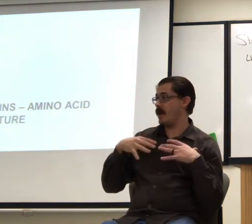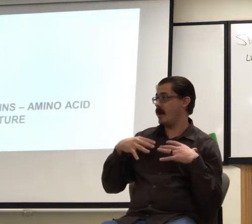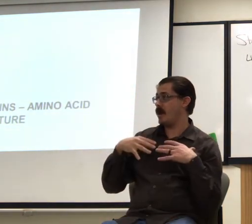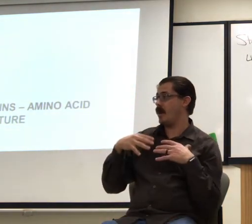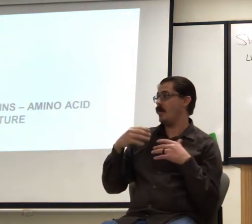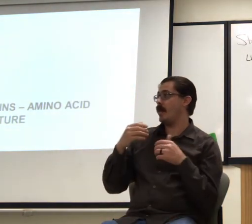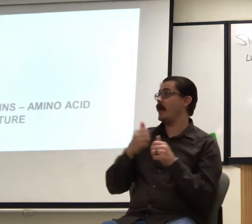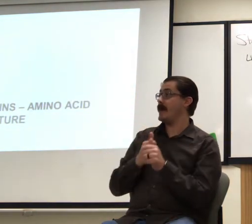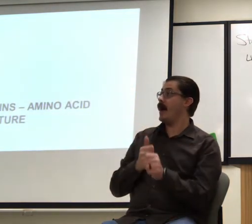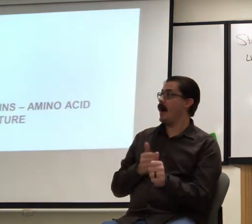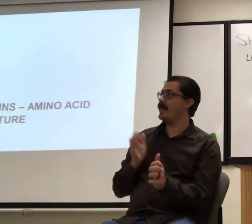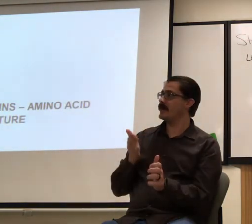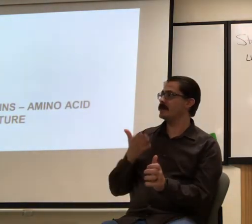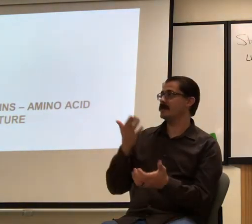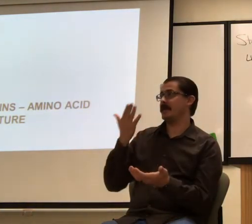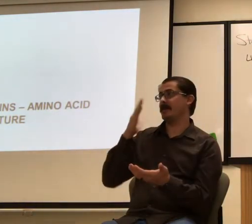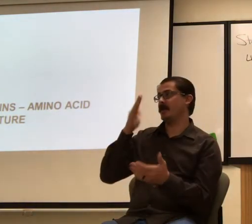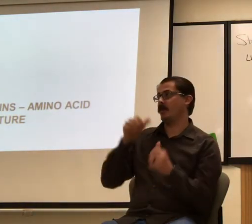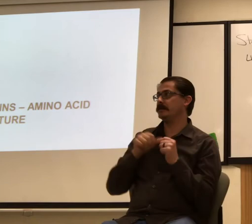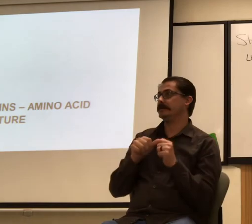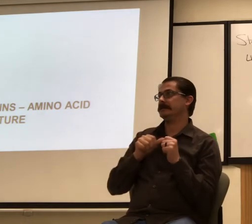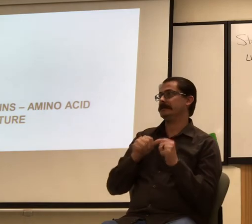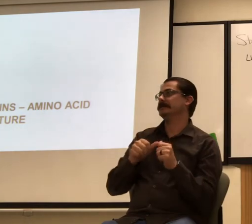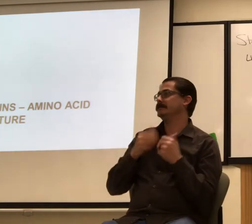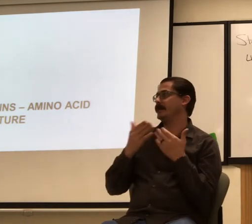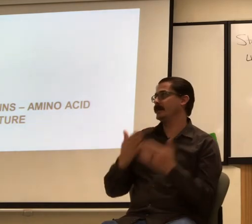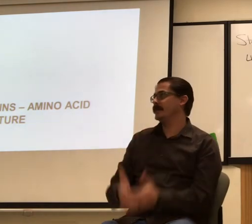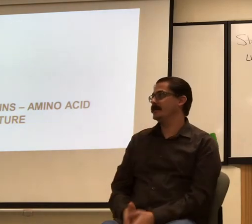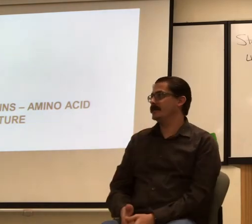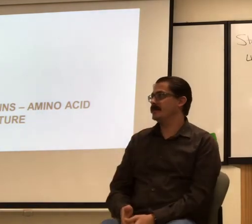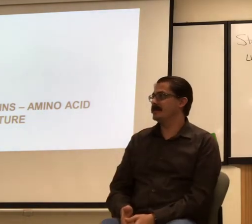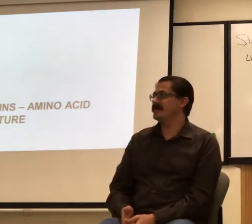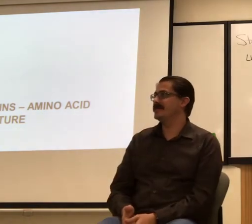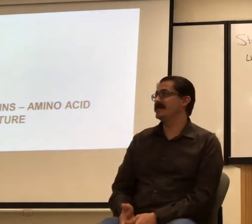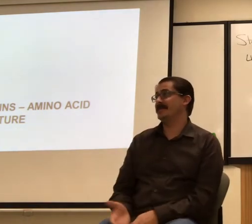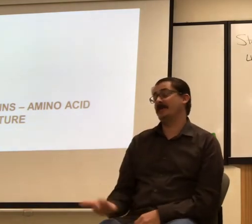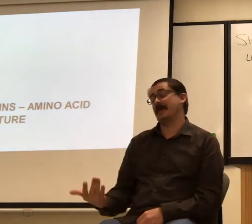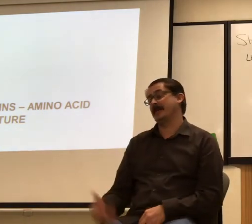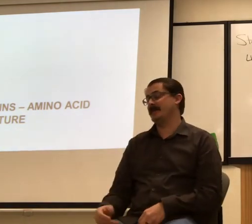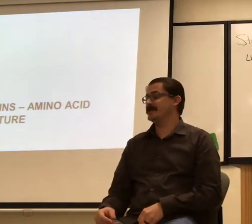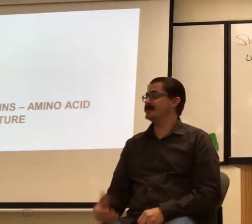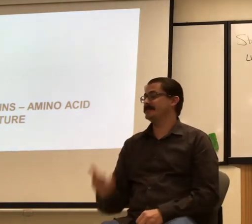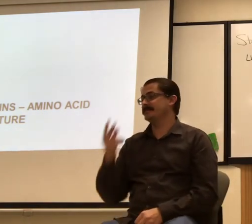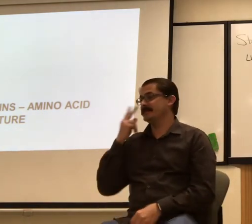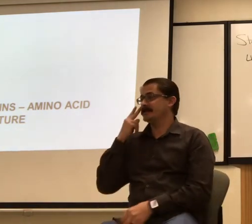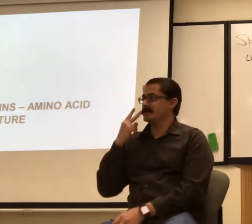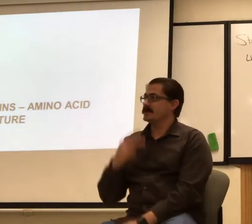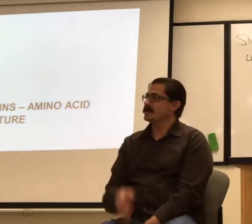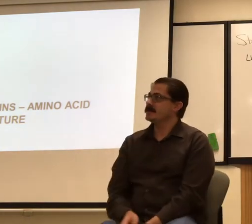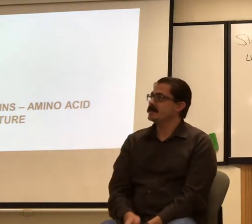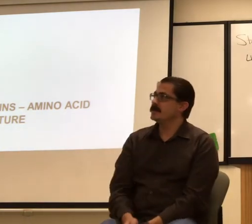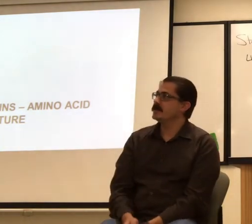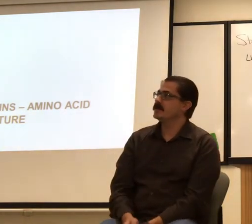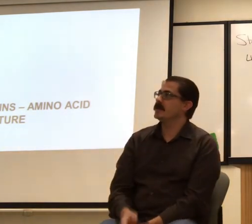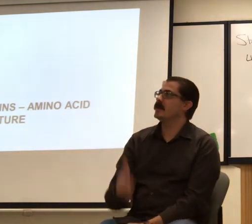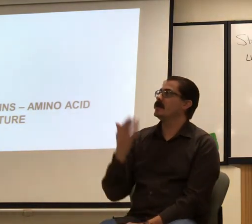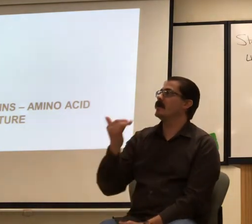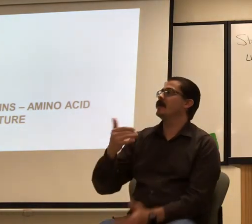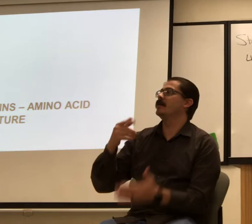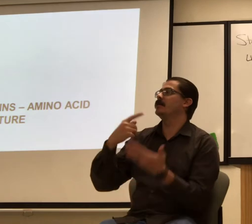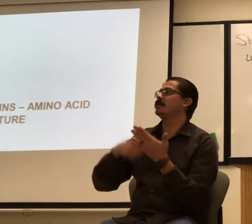biochemistry molecules, proteins. Okay, let's talk about amino acid structure, because those are the building blocks of